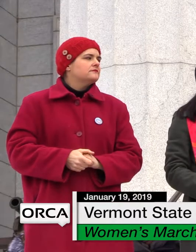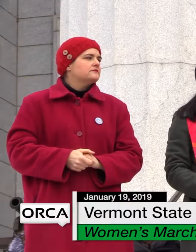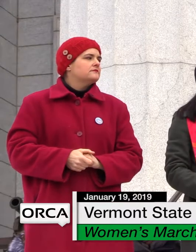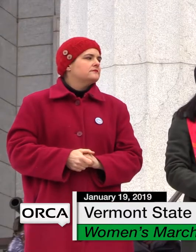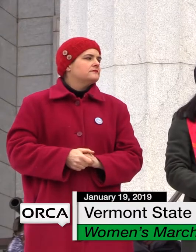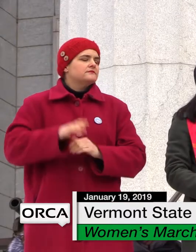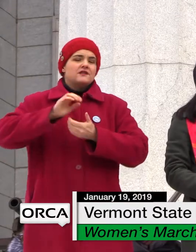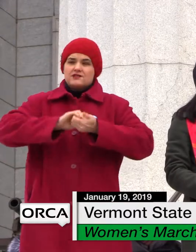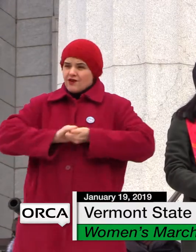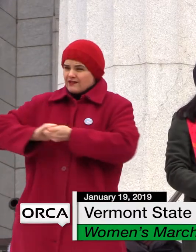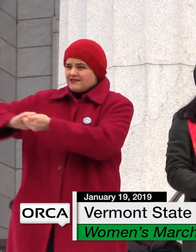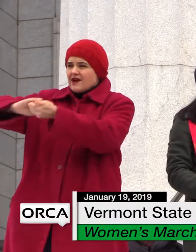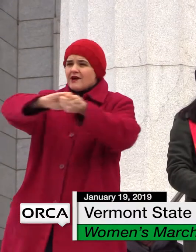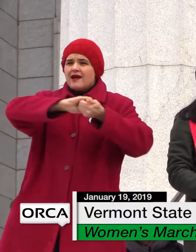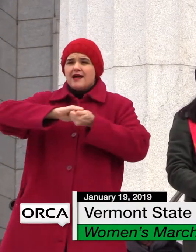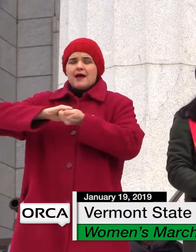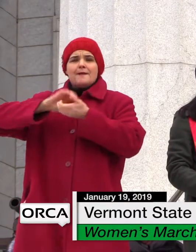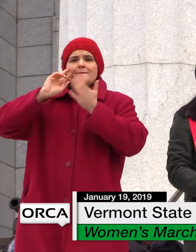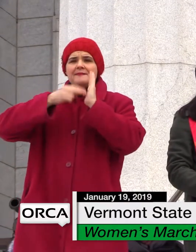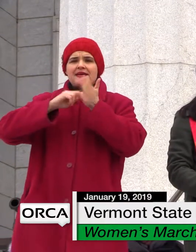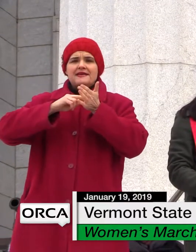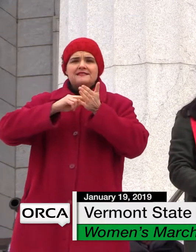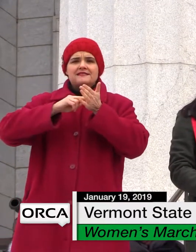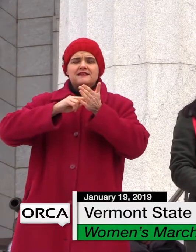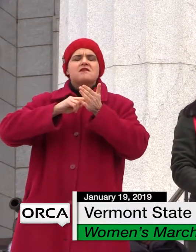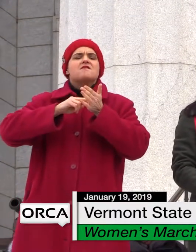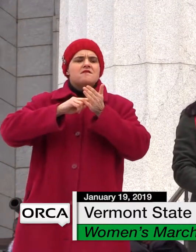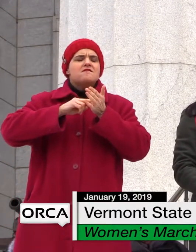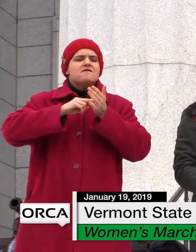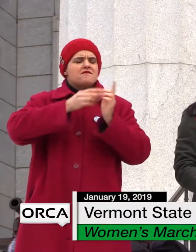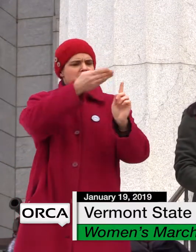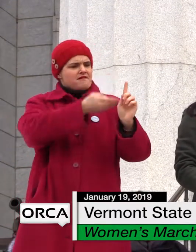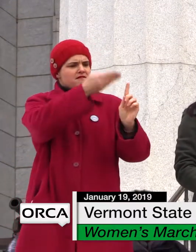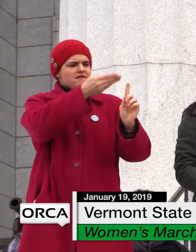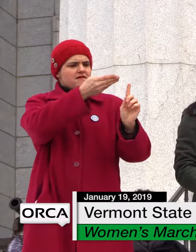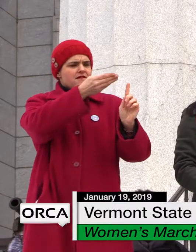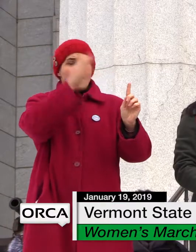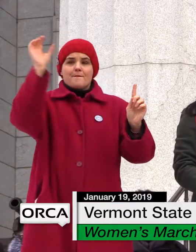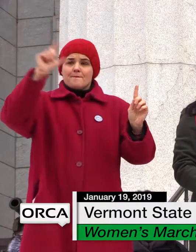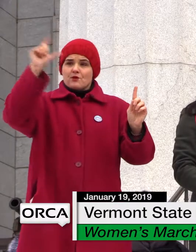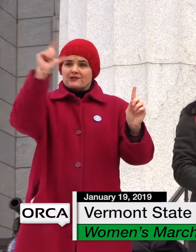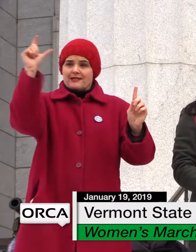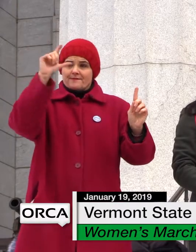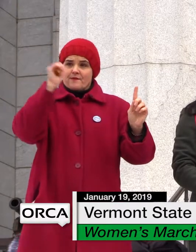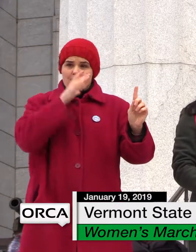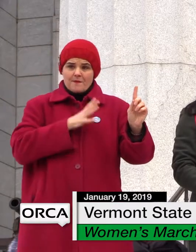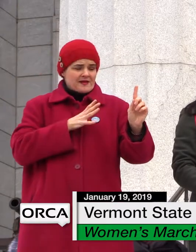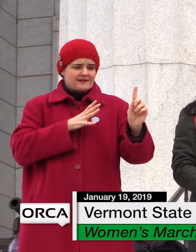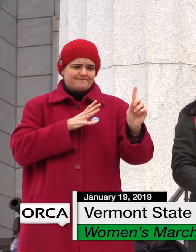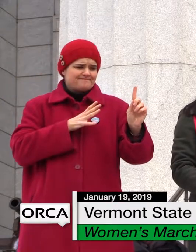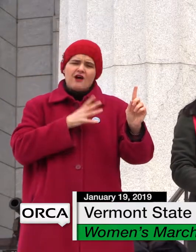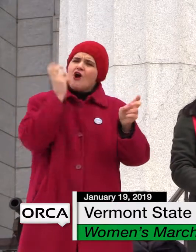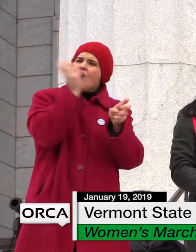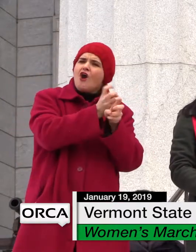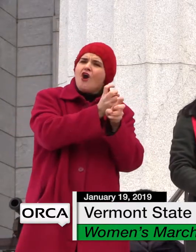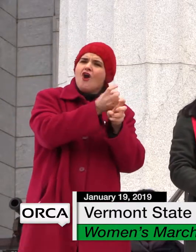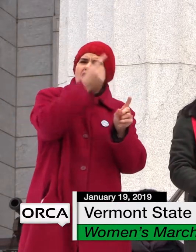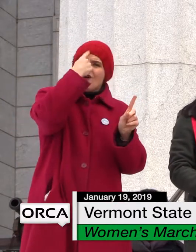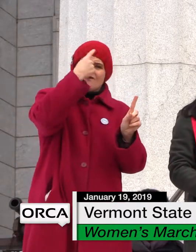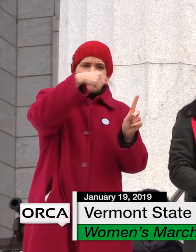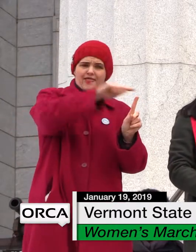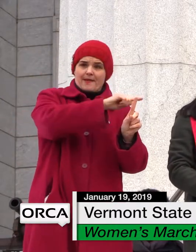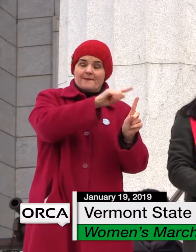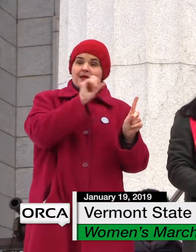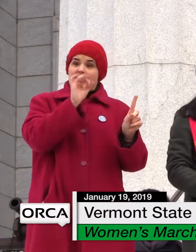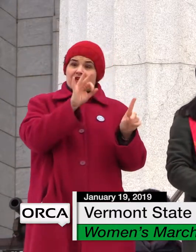Solidarity is understanding why Muslim women find it incredibly difficult to come forward when